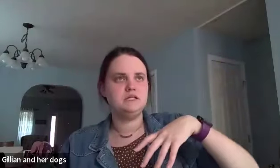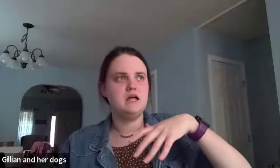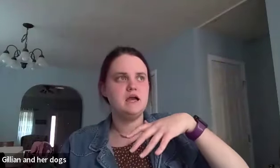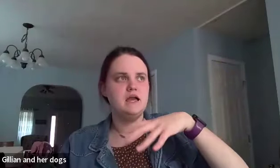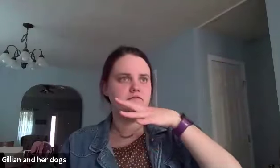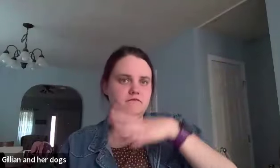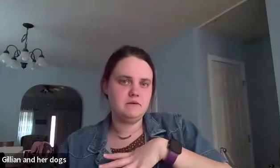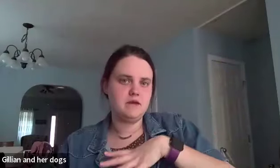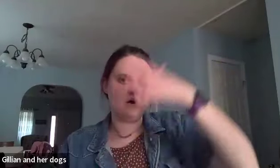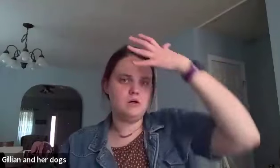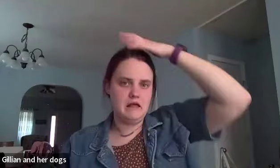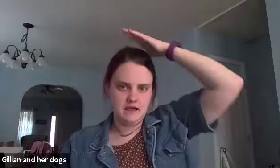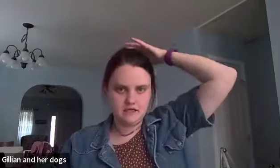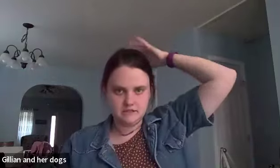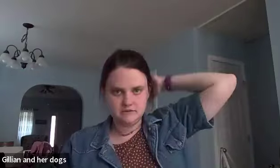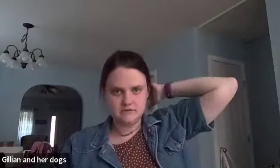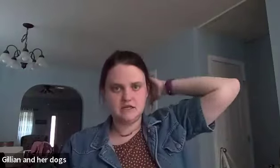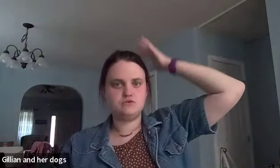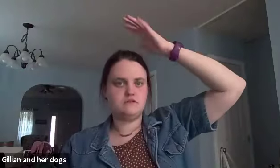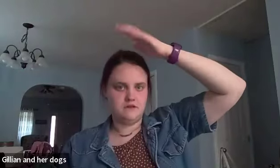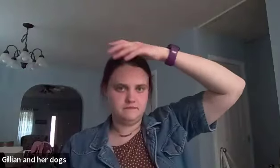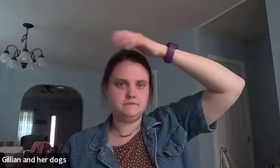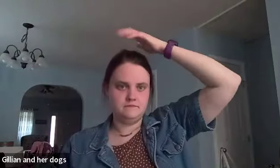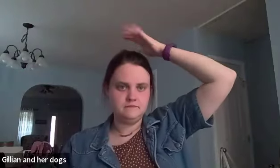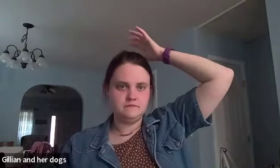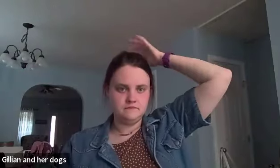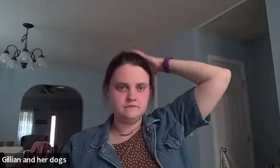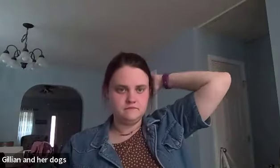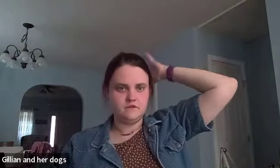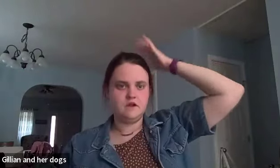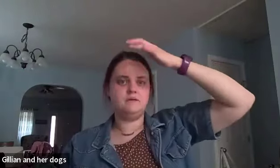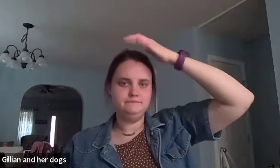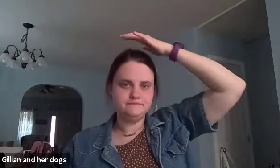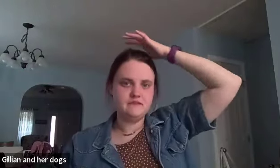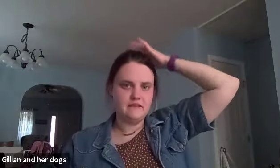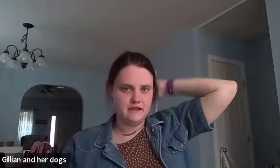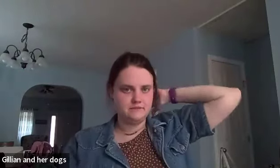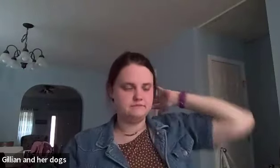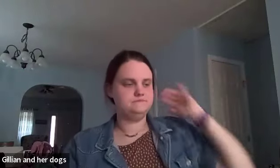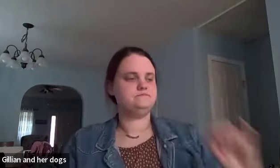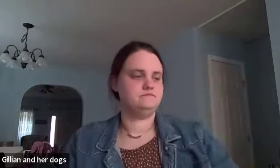be like female lion, that sort of thing. Okay.